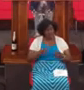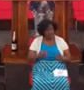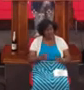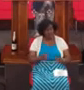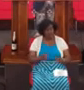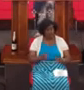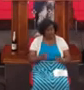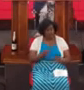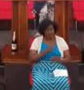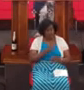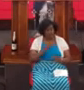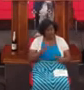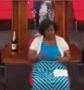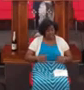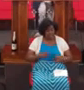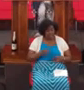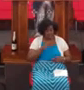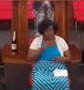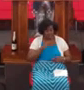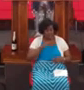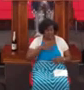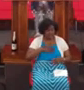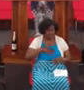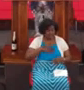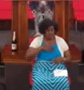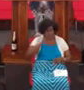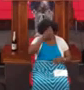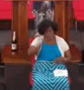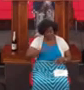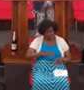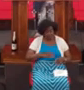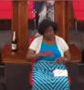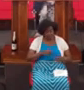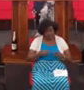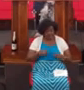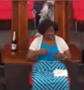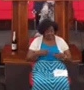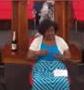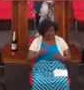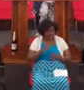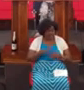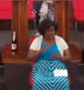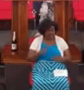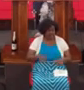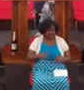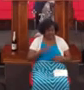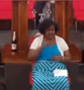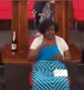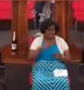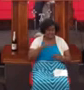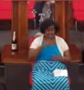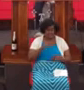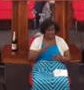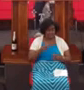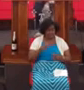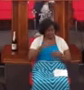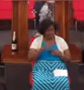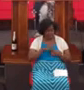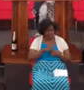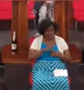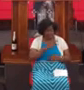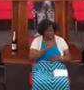primary function in life was not to please mankind. His primary function in life was not to be popular.